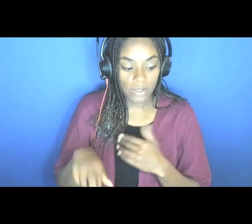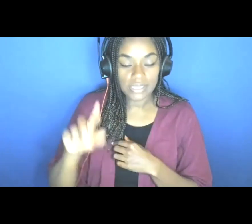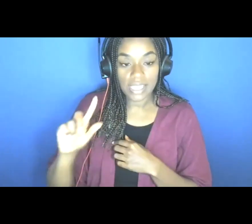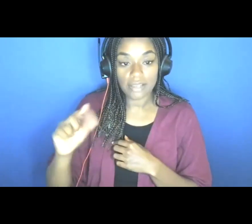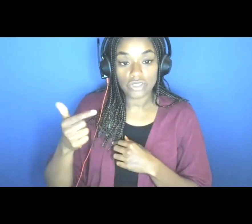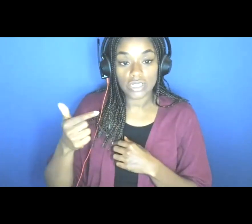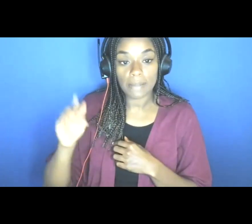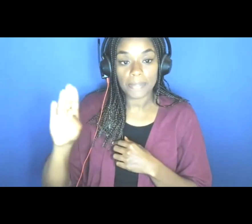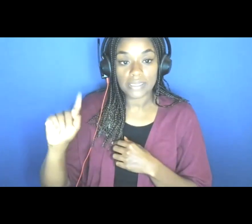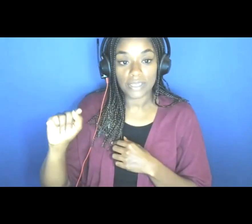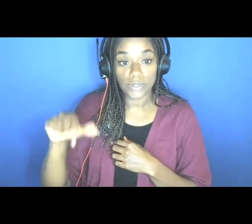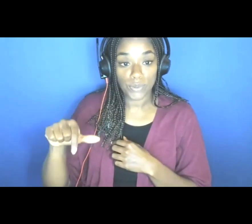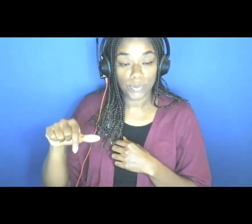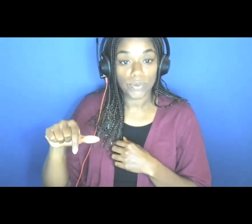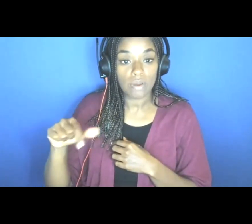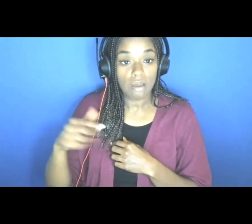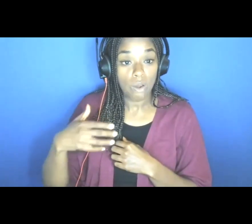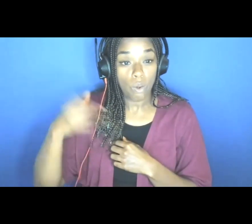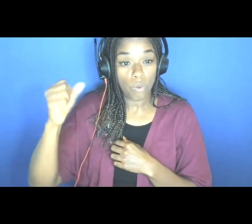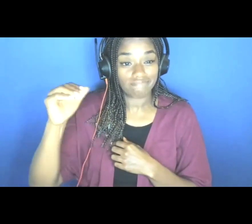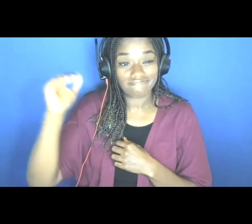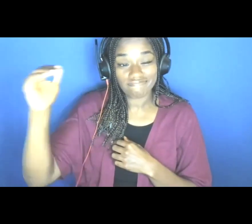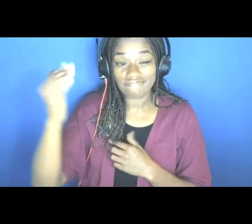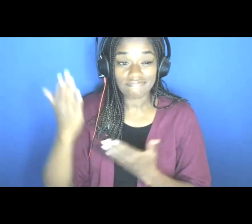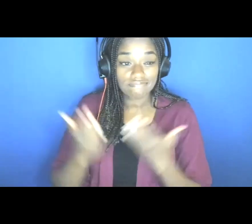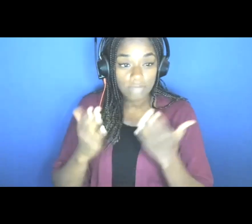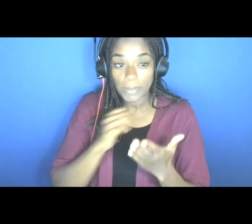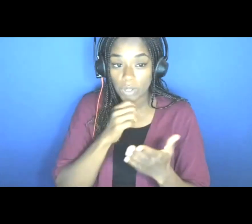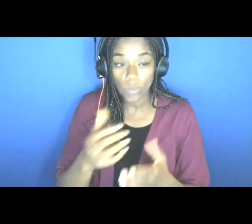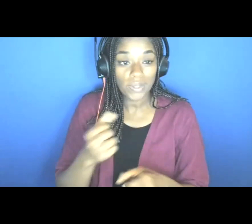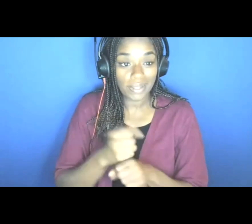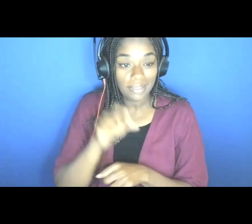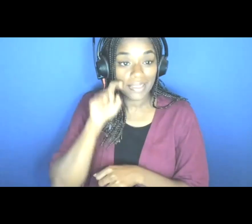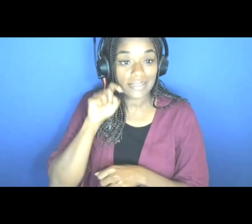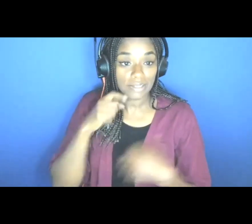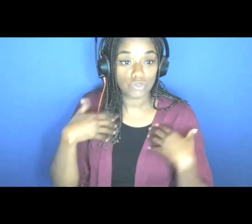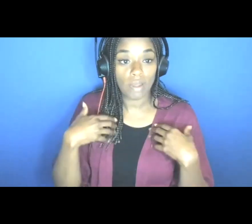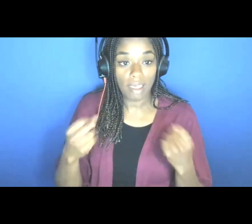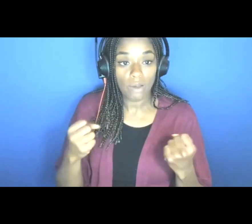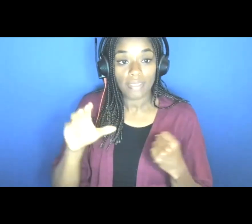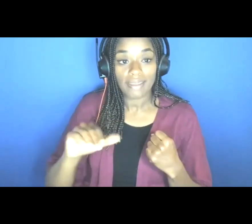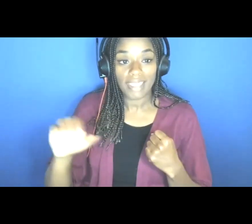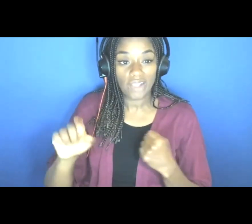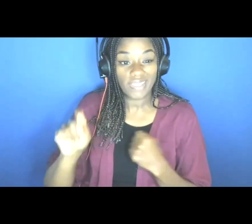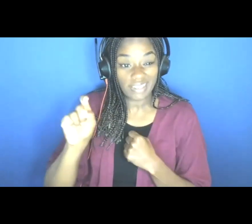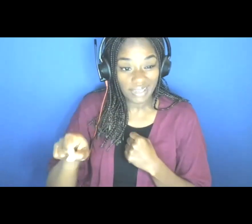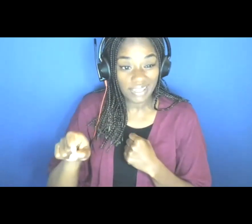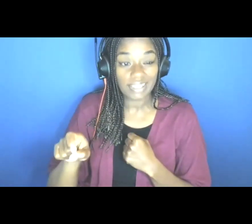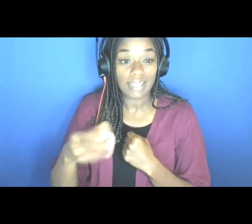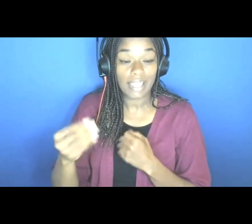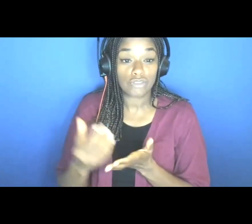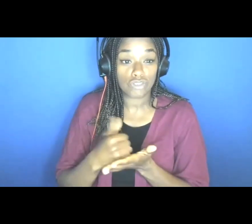older adults may not receive the comprehensive sexual health care that they need and deserve because